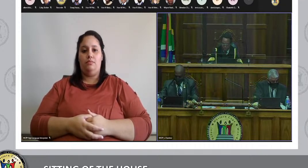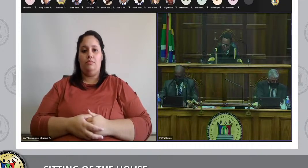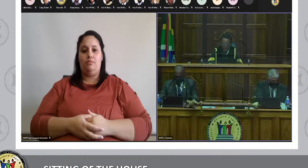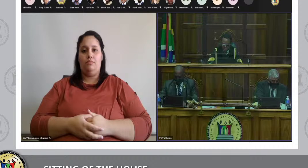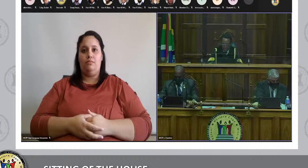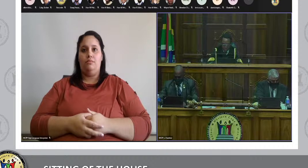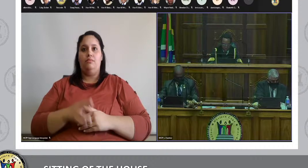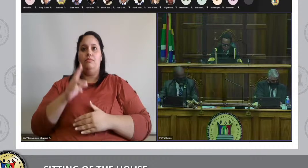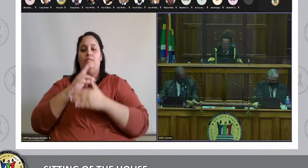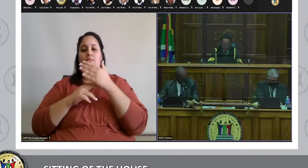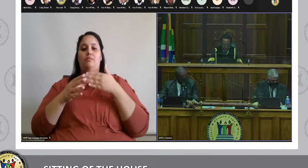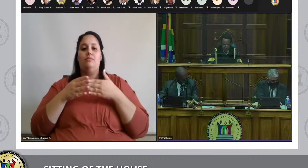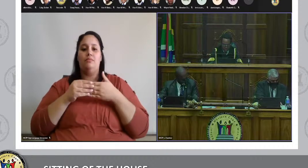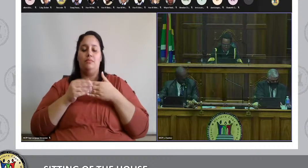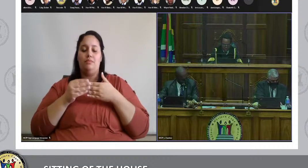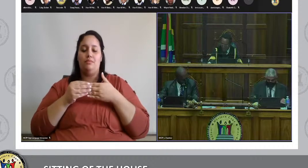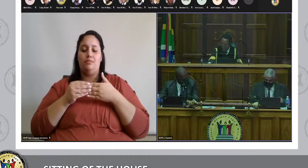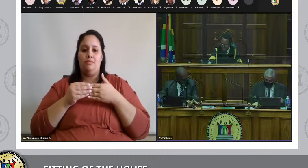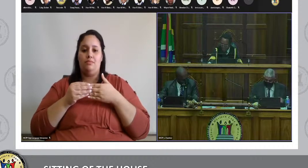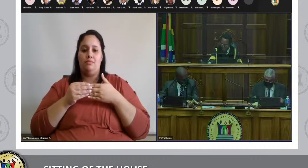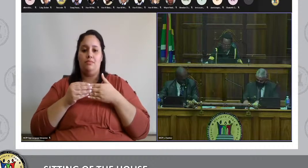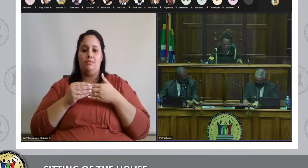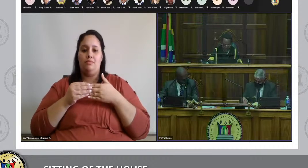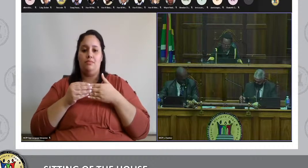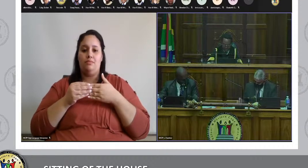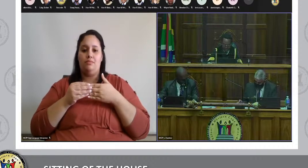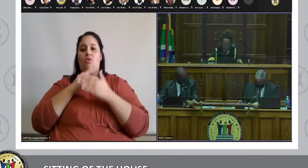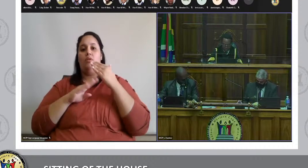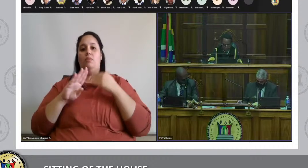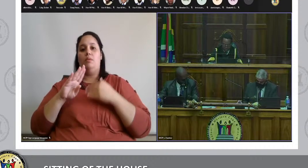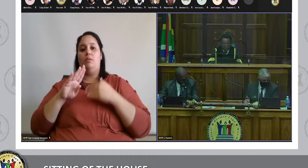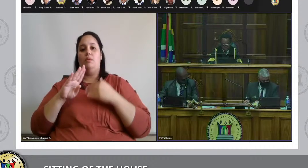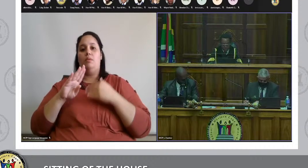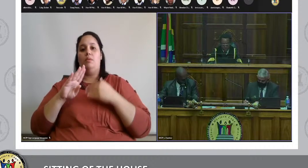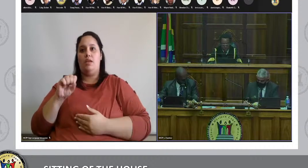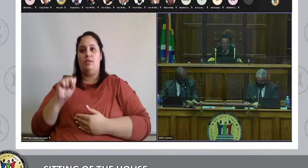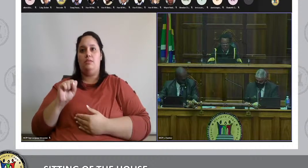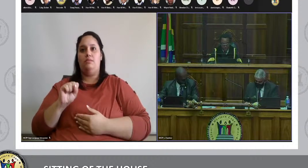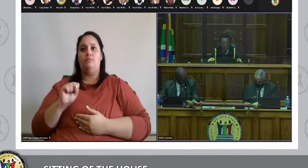Honorable members, thank you, and thank you, Honorable Brenkes. I would like to,